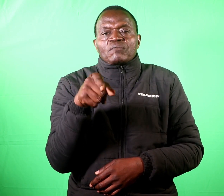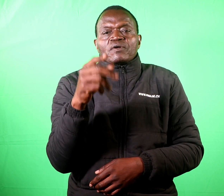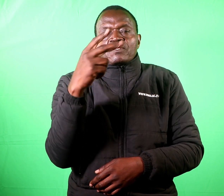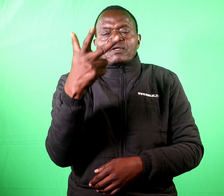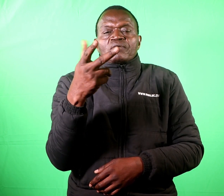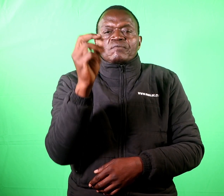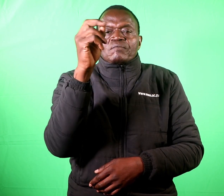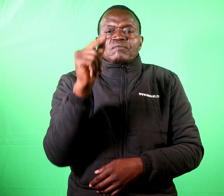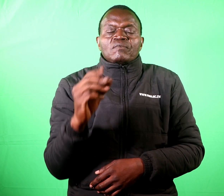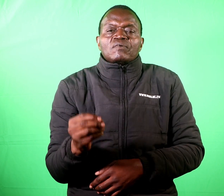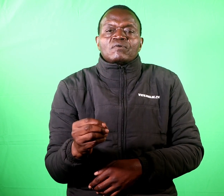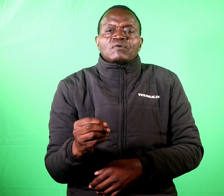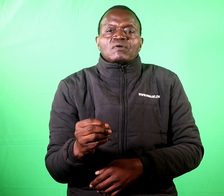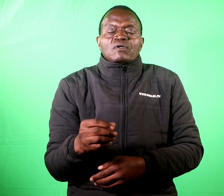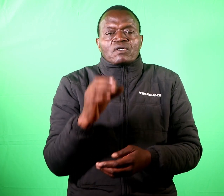12.8%. Cash crop production,